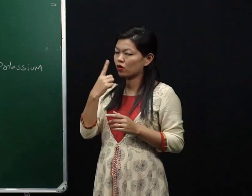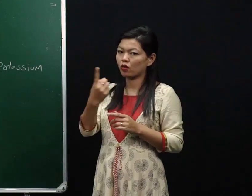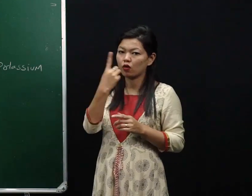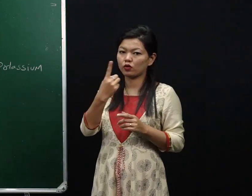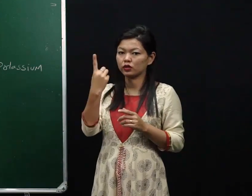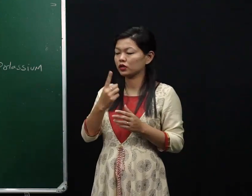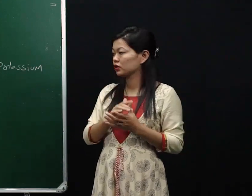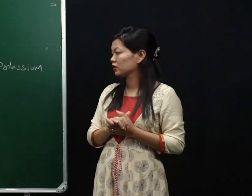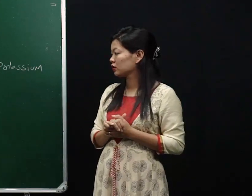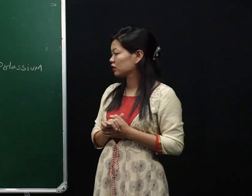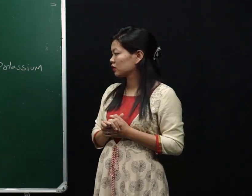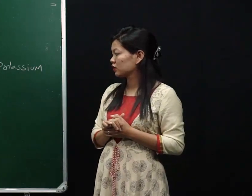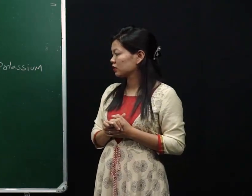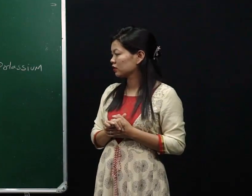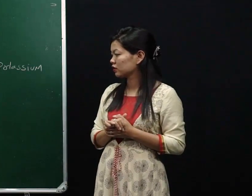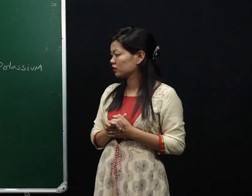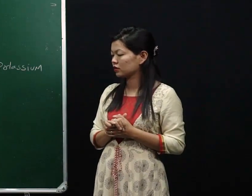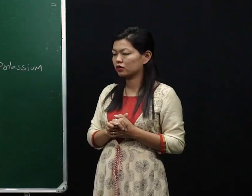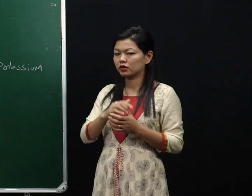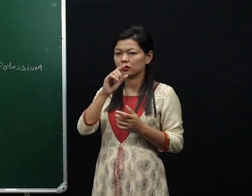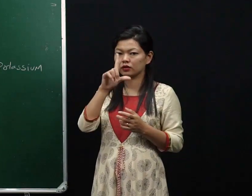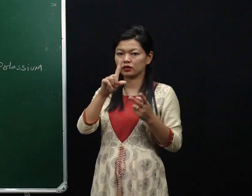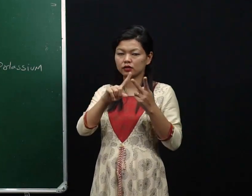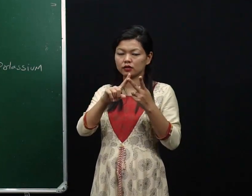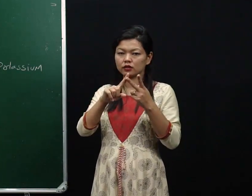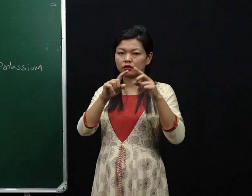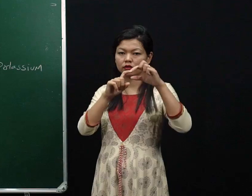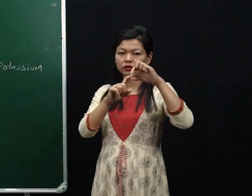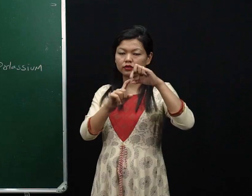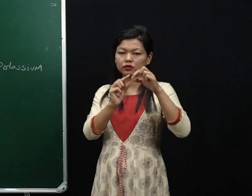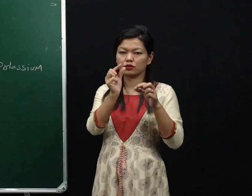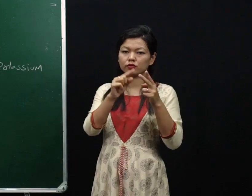find at a liquid state.